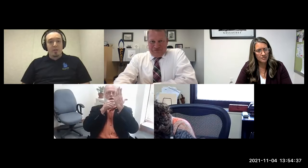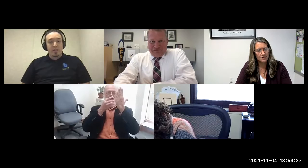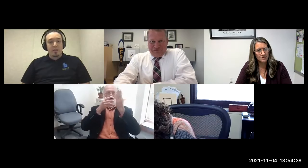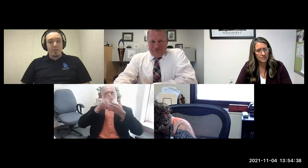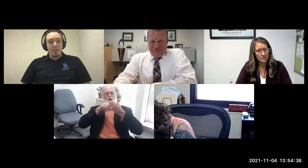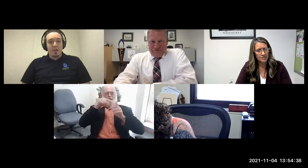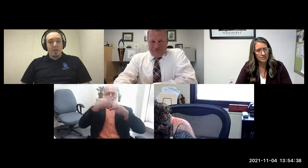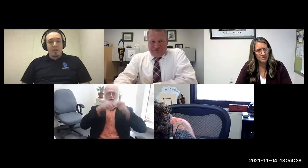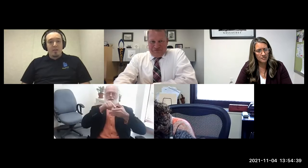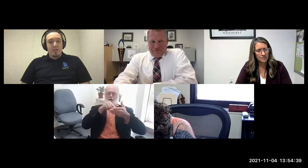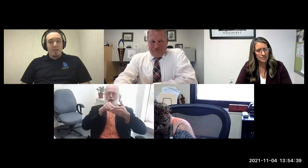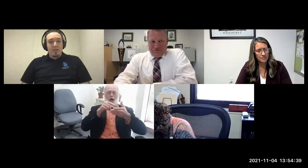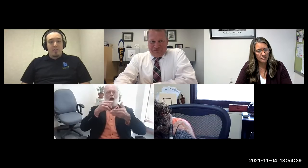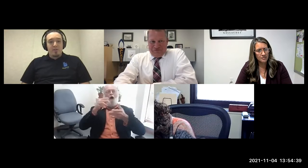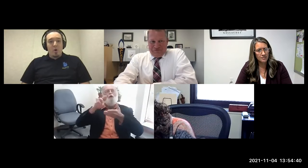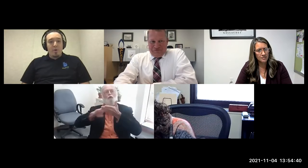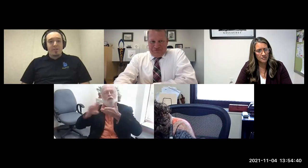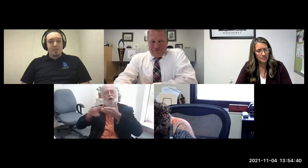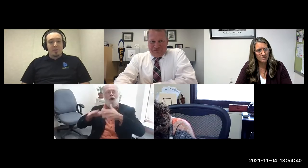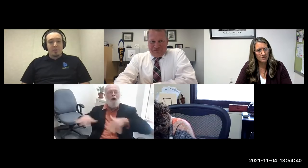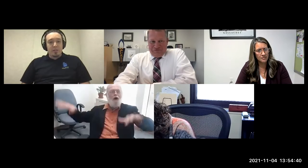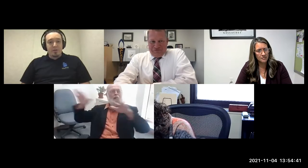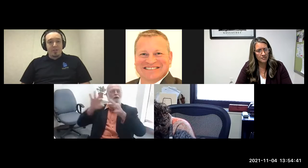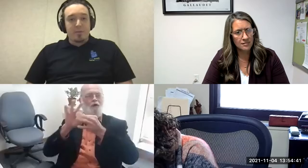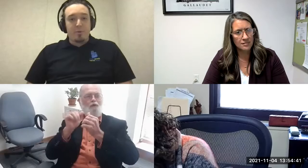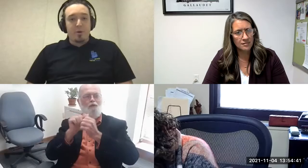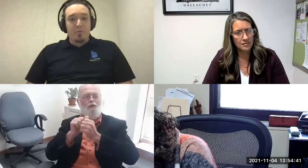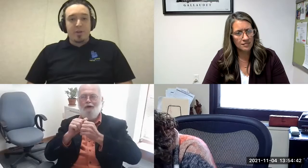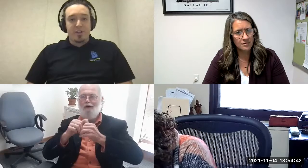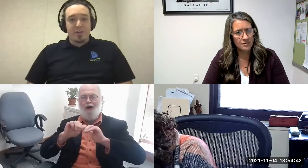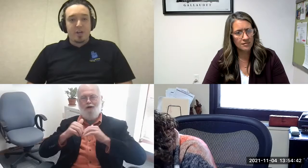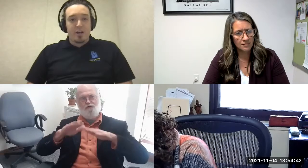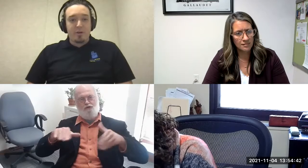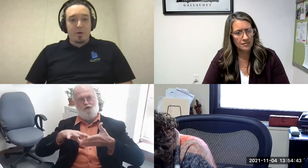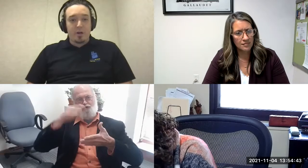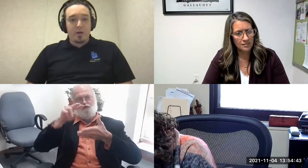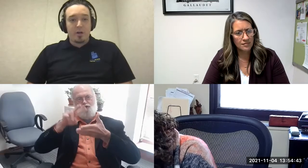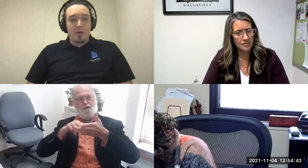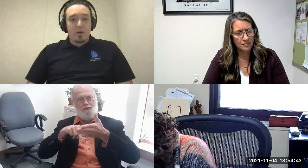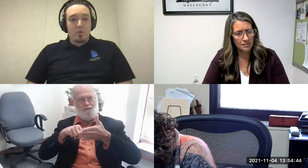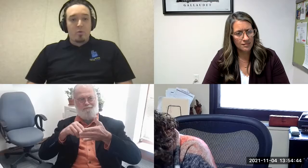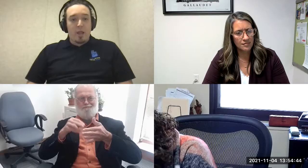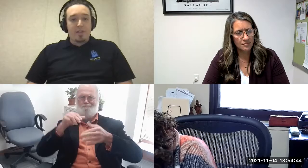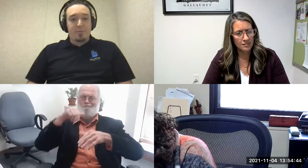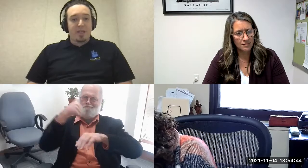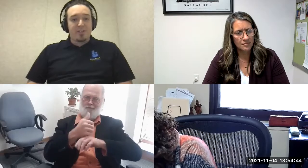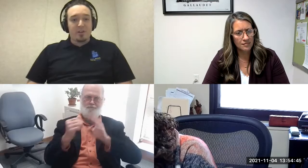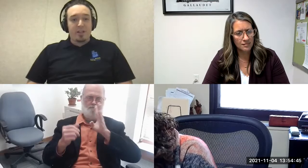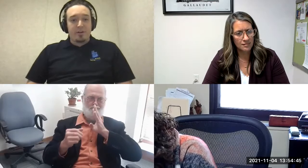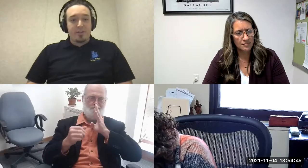reading. It's always concerned with the literacy, but research everywhere as it pertains to learning